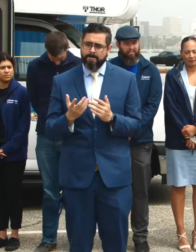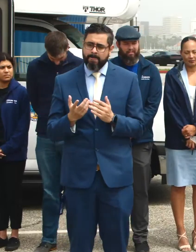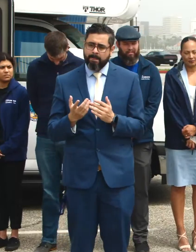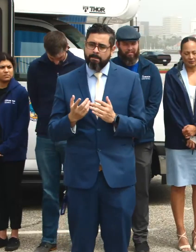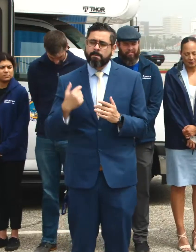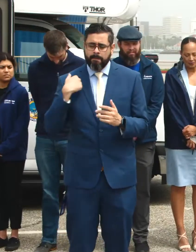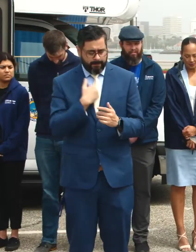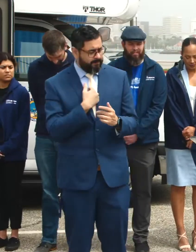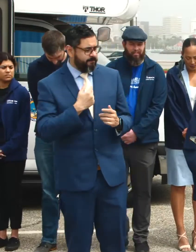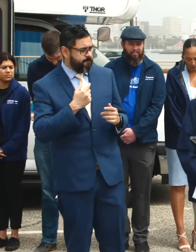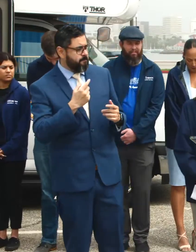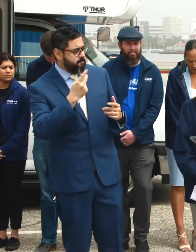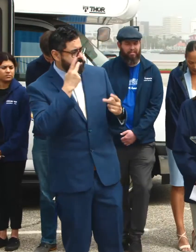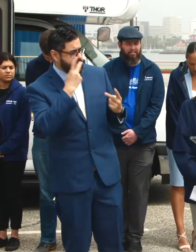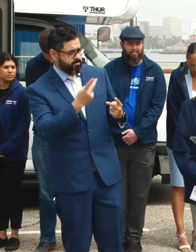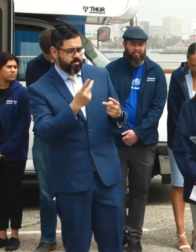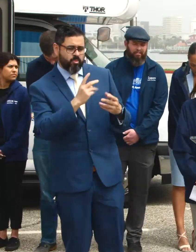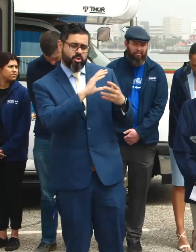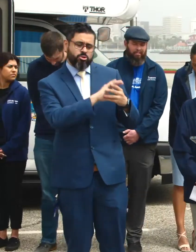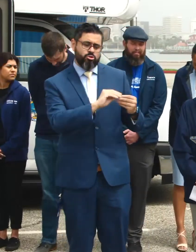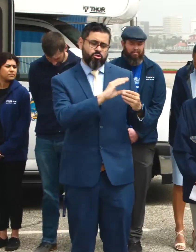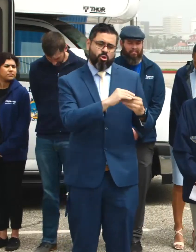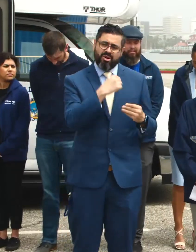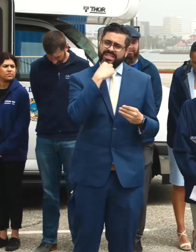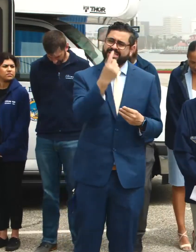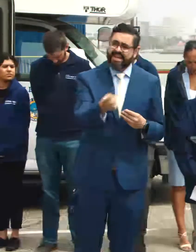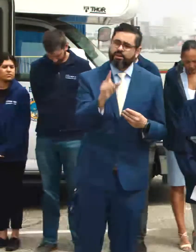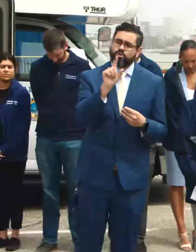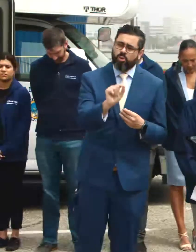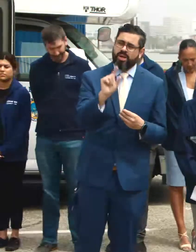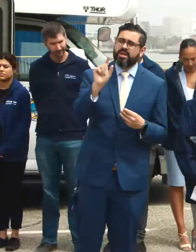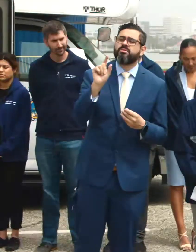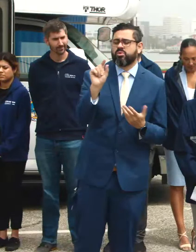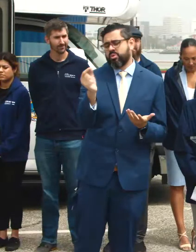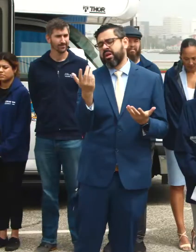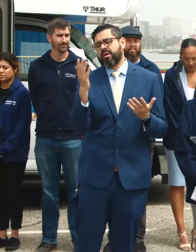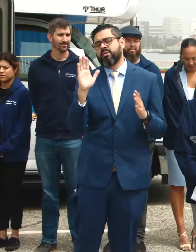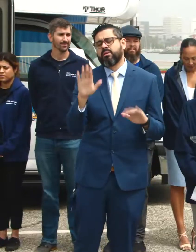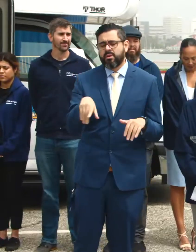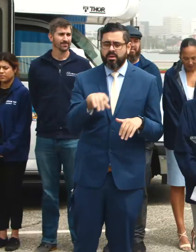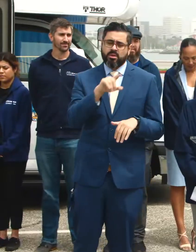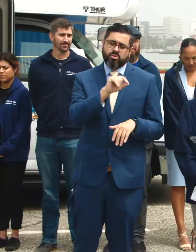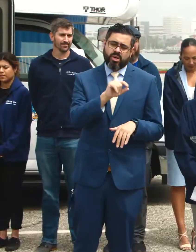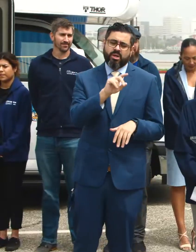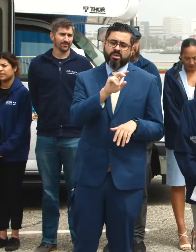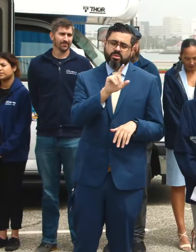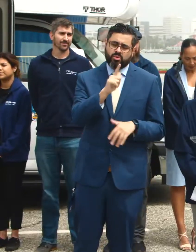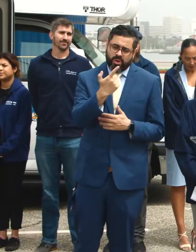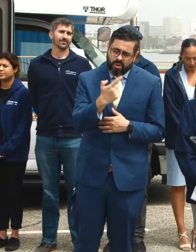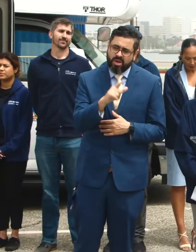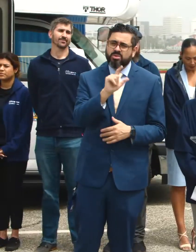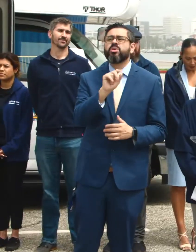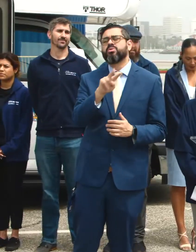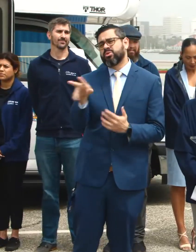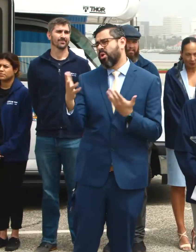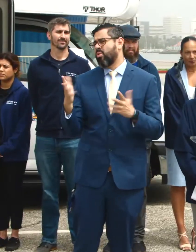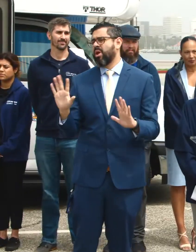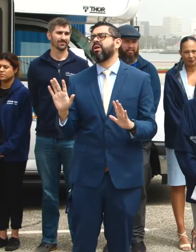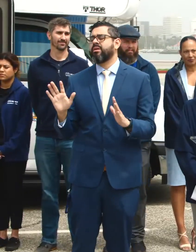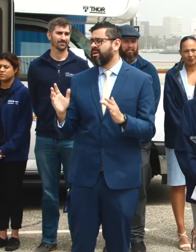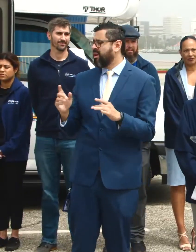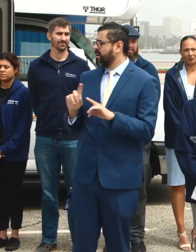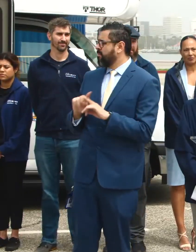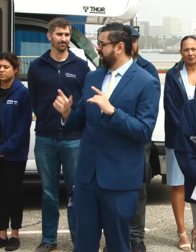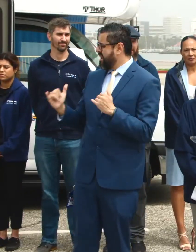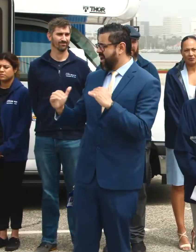there was a story to tell last time about 2022. We knew that was directly impacted by the pandemic. We're